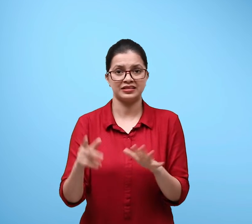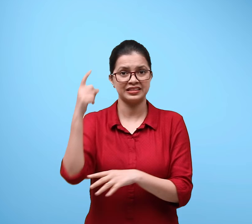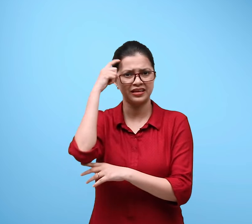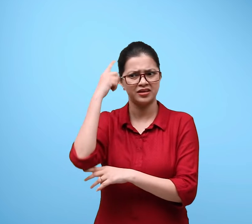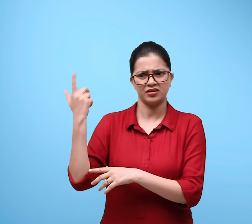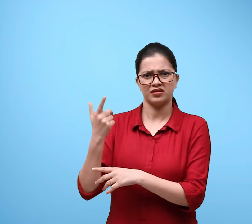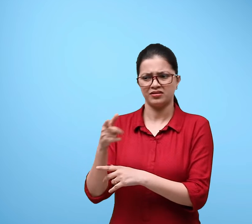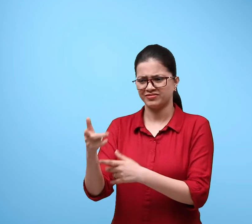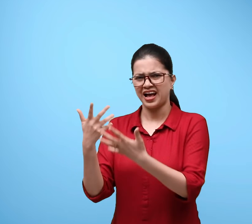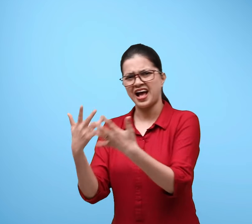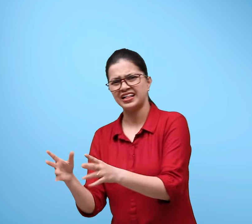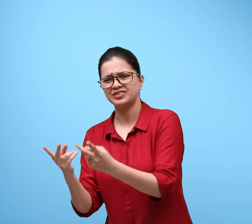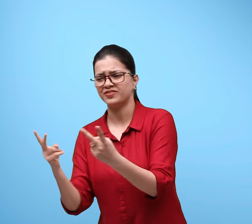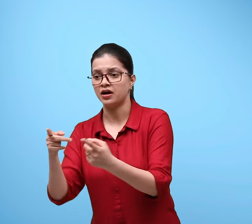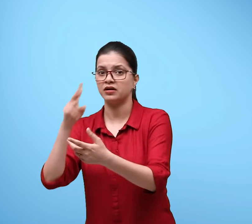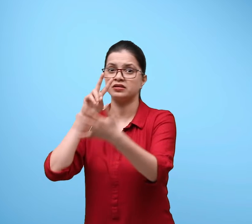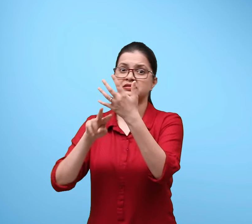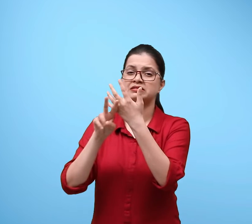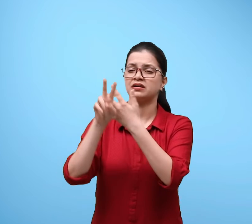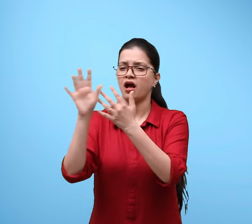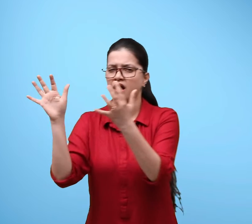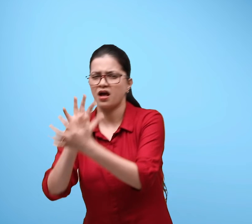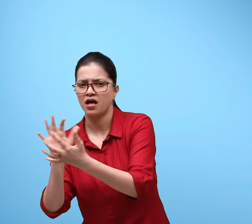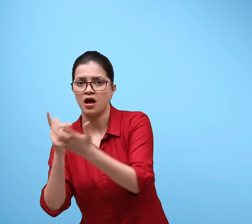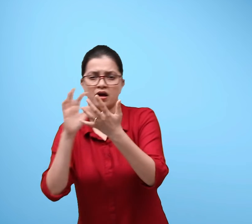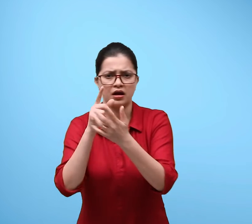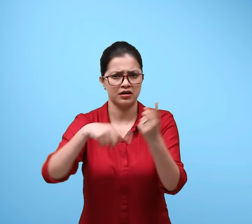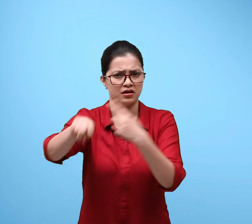Can you think of some more examples of translucent materials?